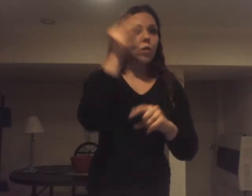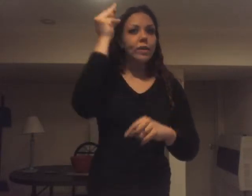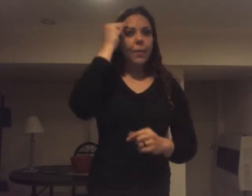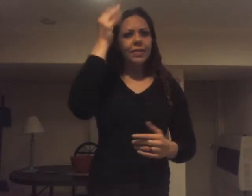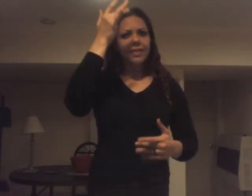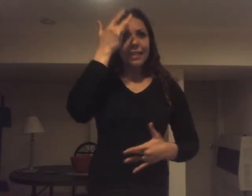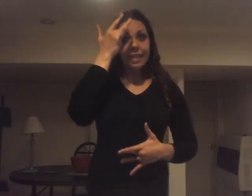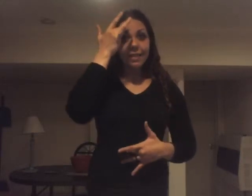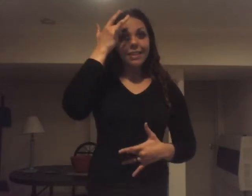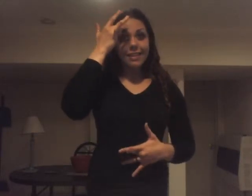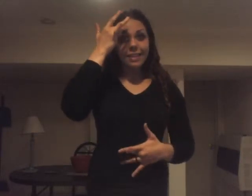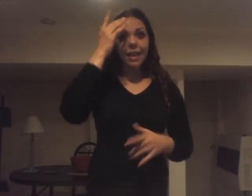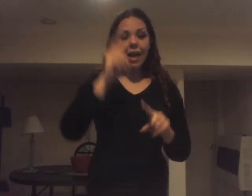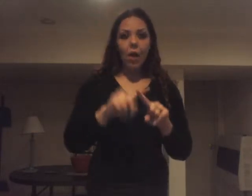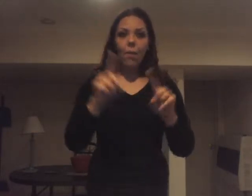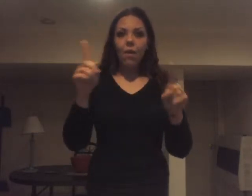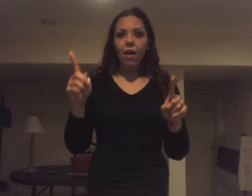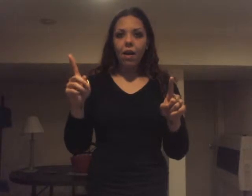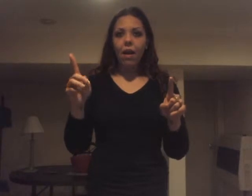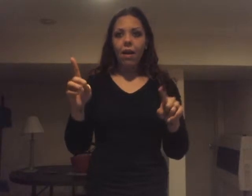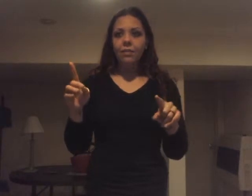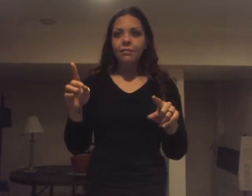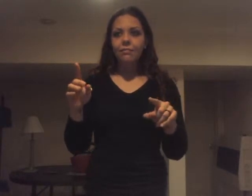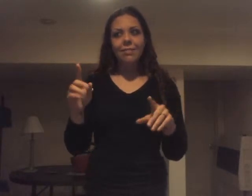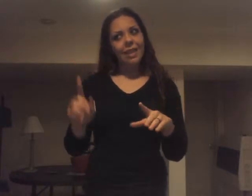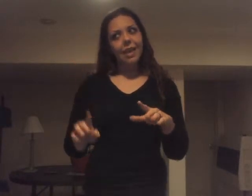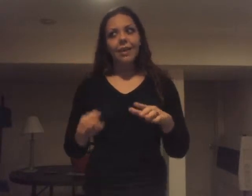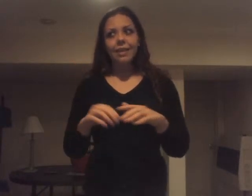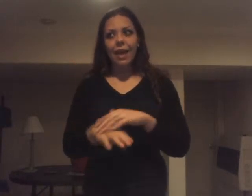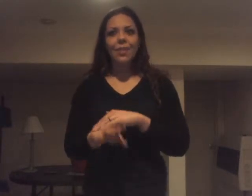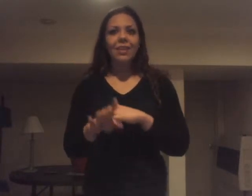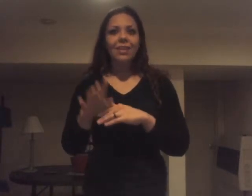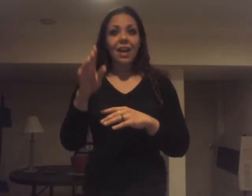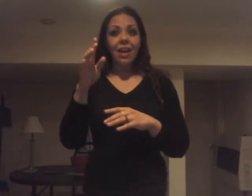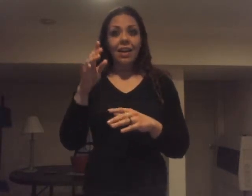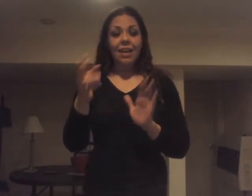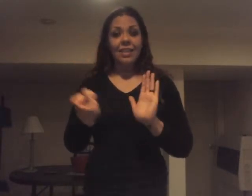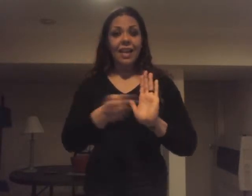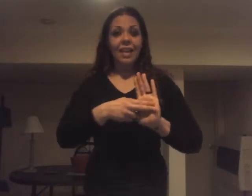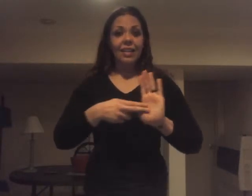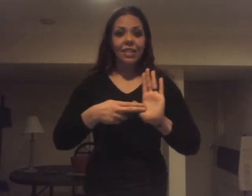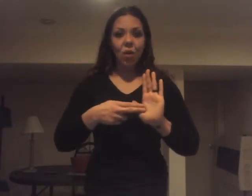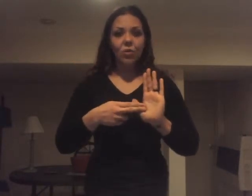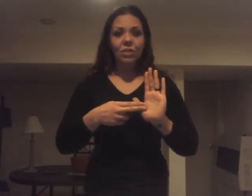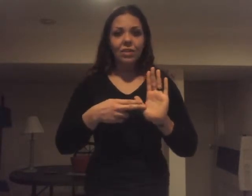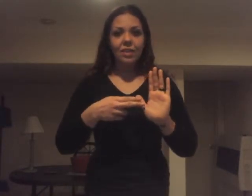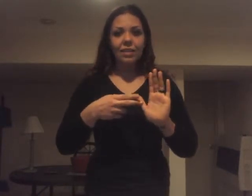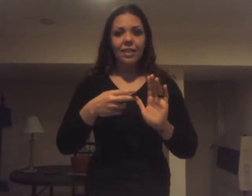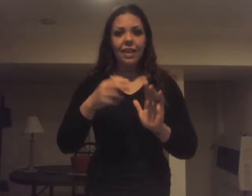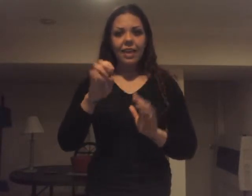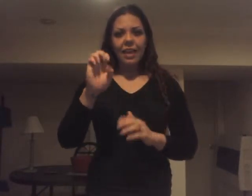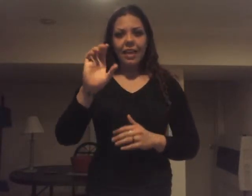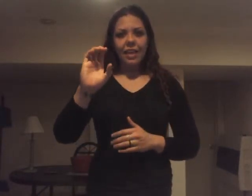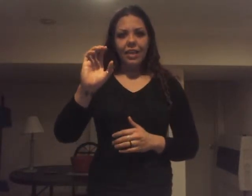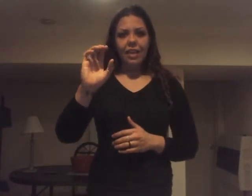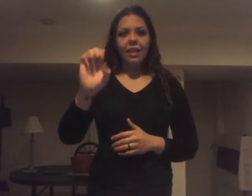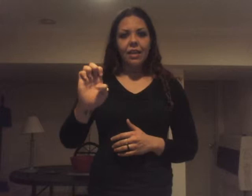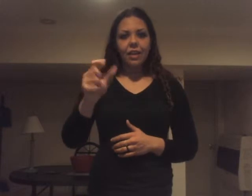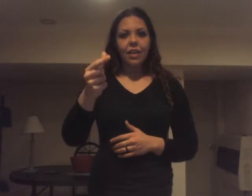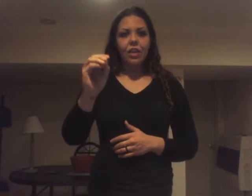but came in with the diagnosis of ego-dystonic homosexuality, meaning being homosexual